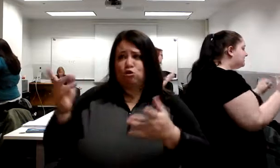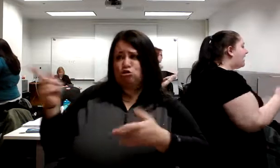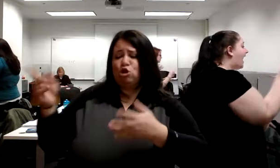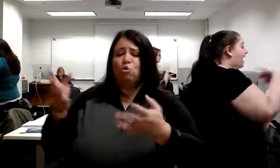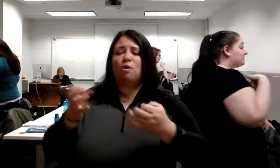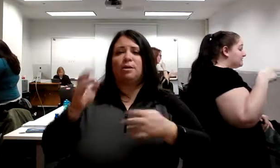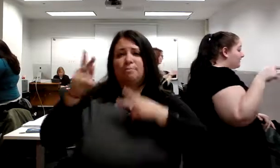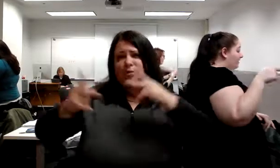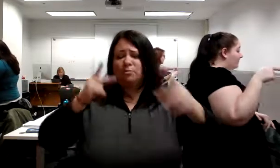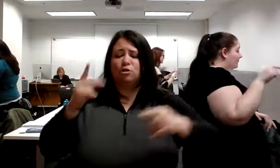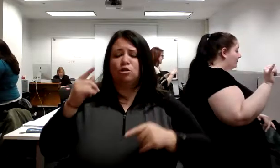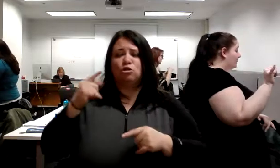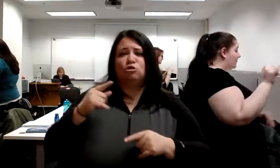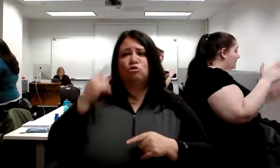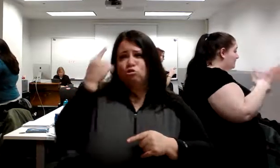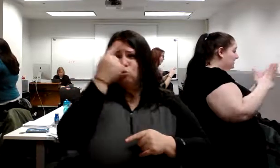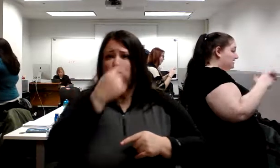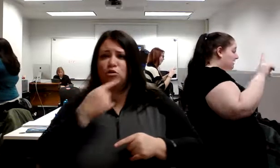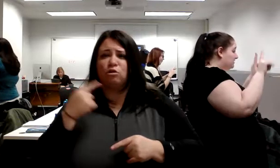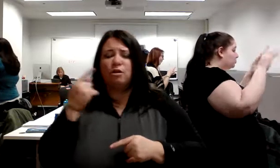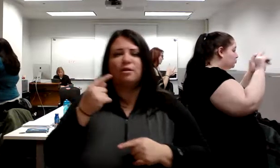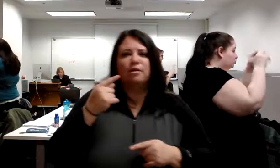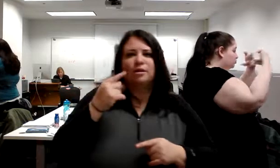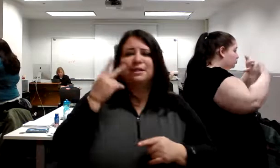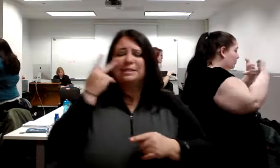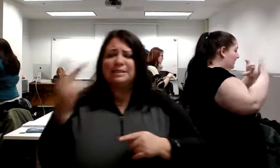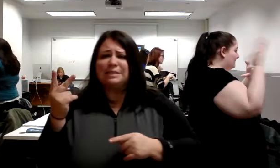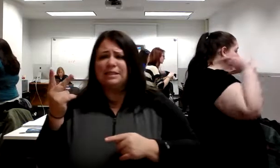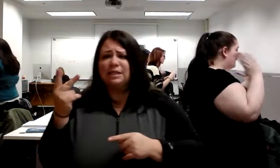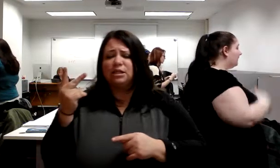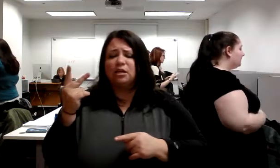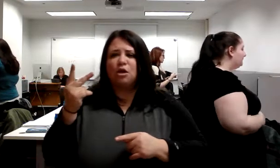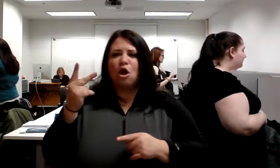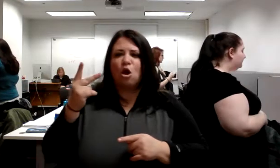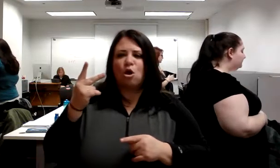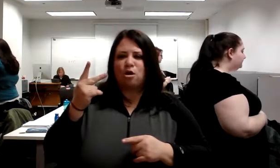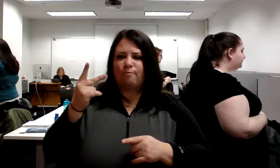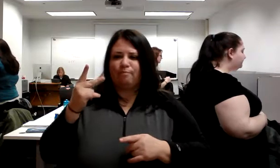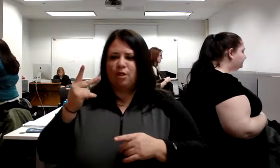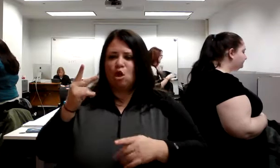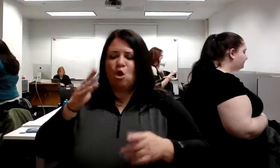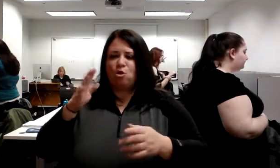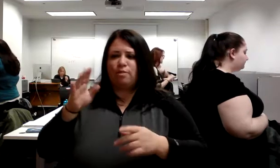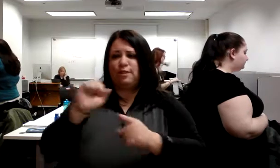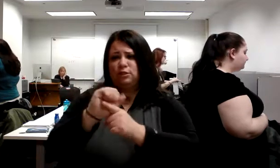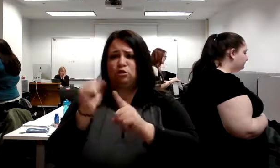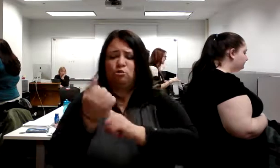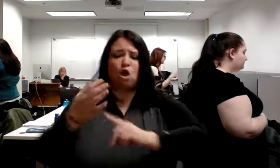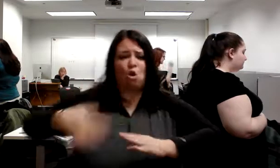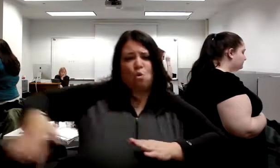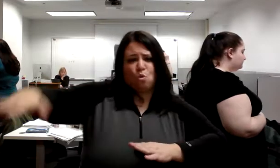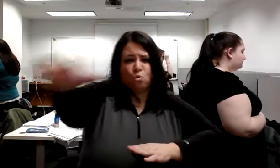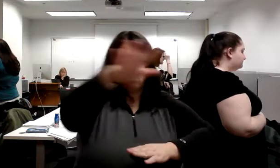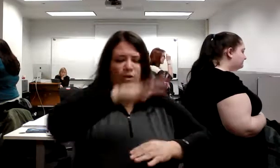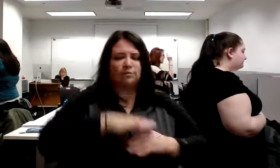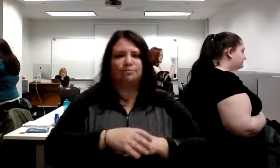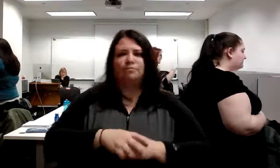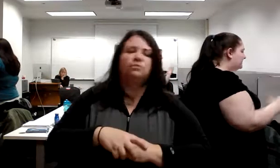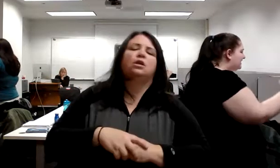especially the small things in nature. And it's kind of like thinking about the movie Honey, I Shrunk the Kids.